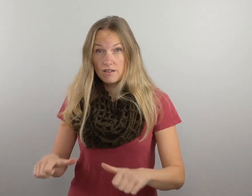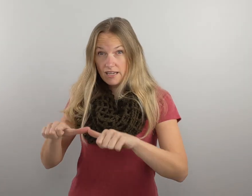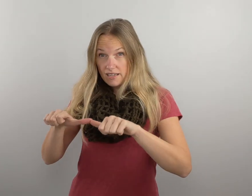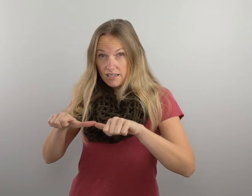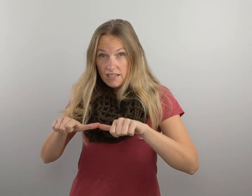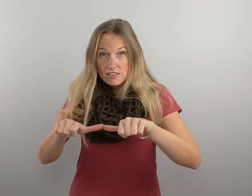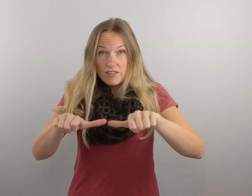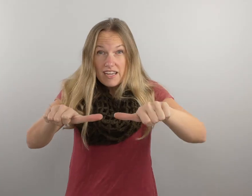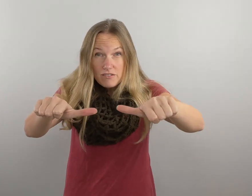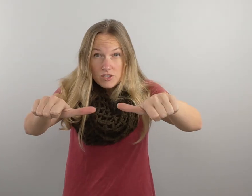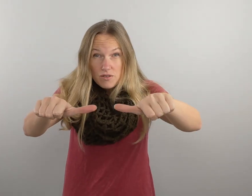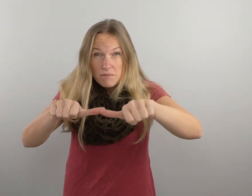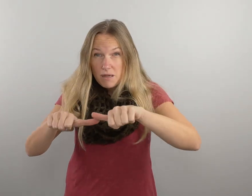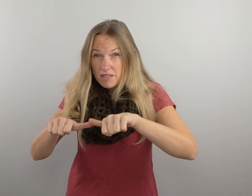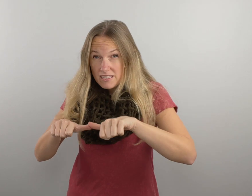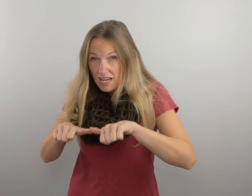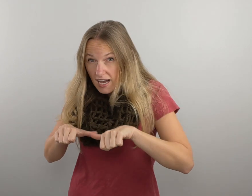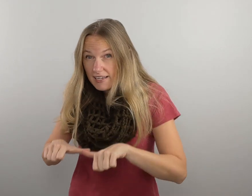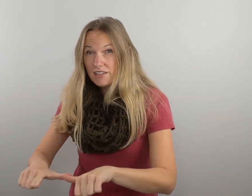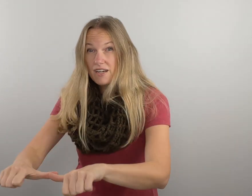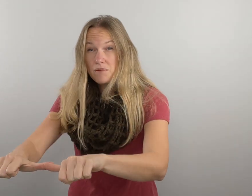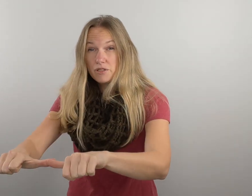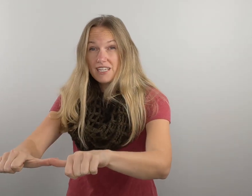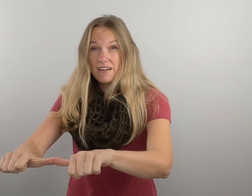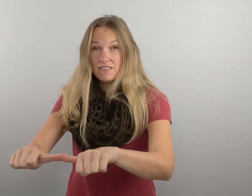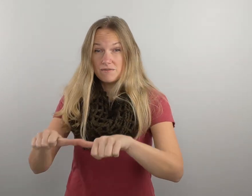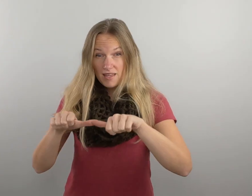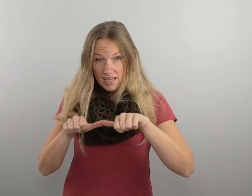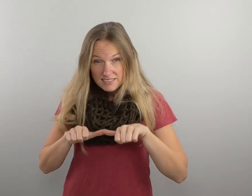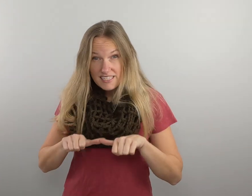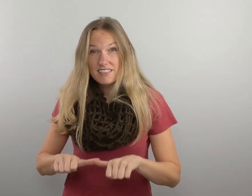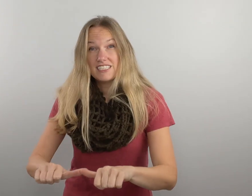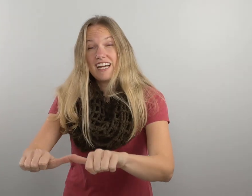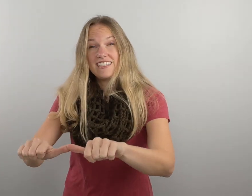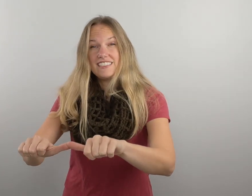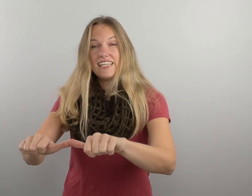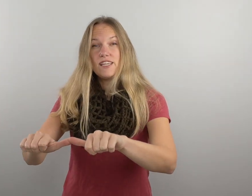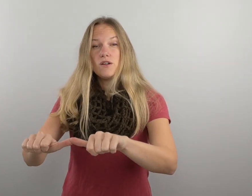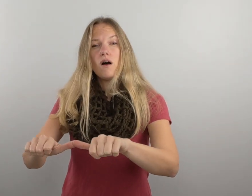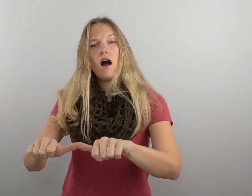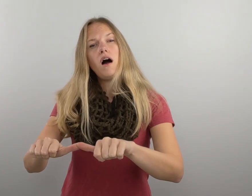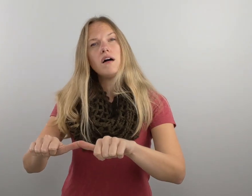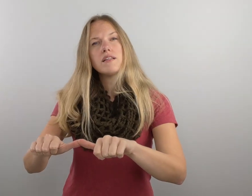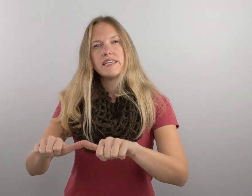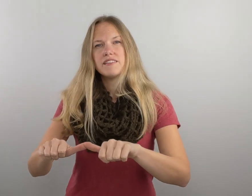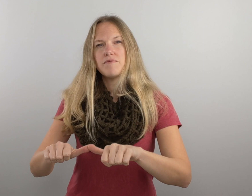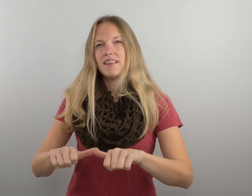okay? So for that, you have two thumbs up on the side and you kind of push it out. So shall continue all the days of my